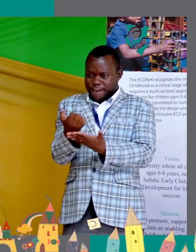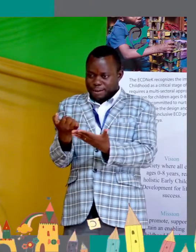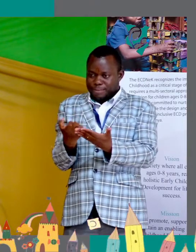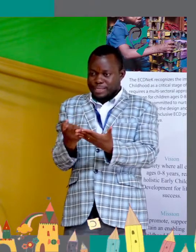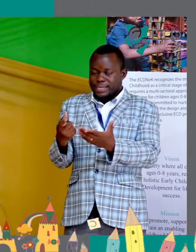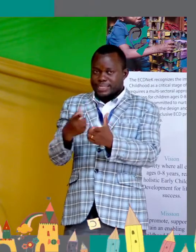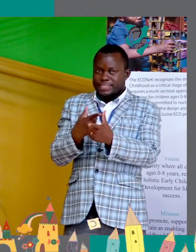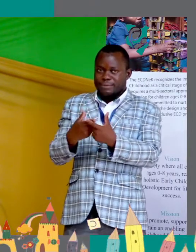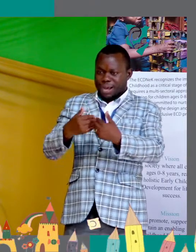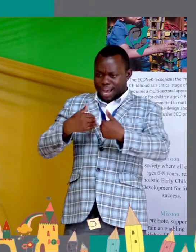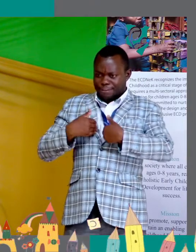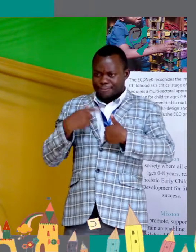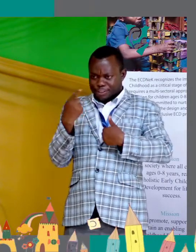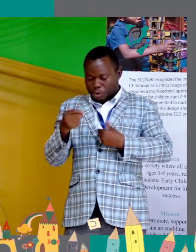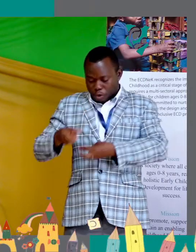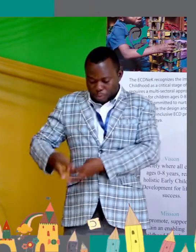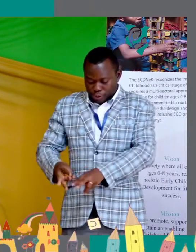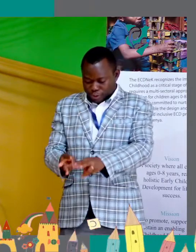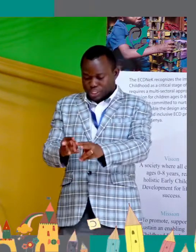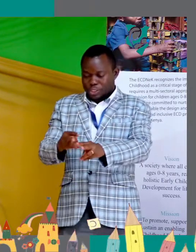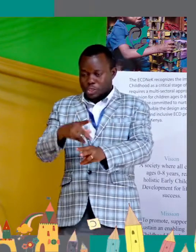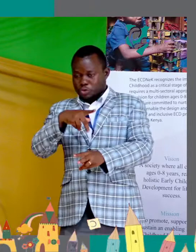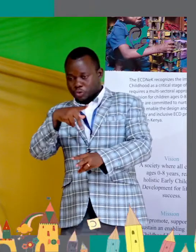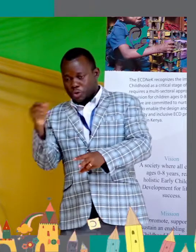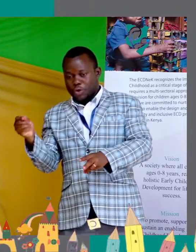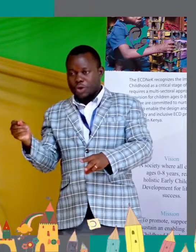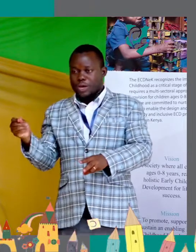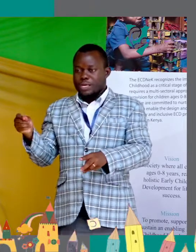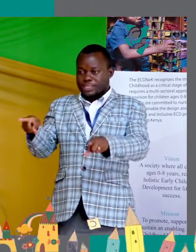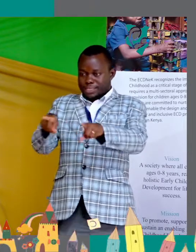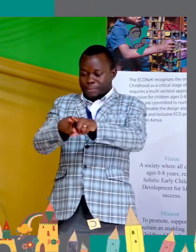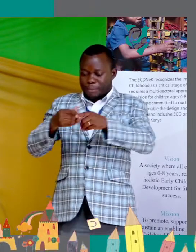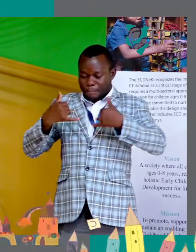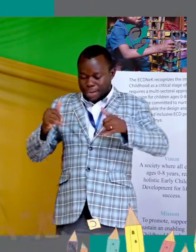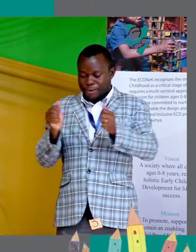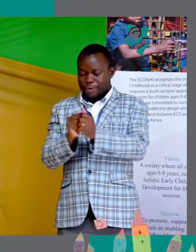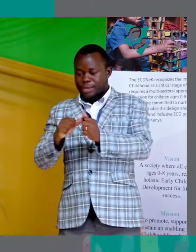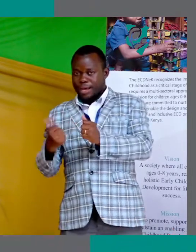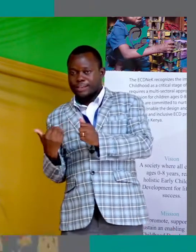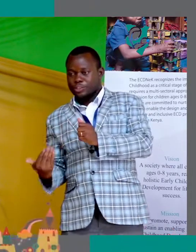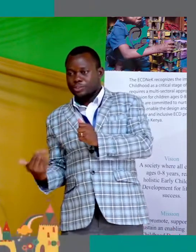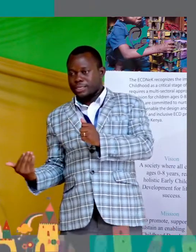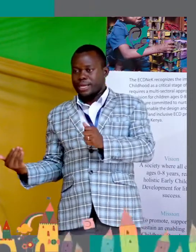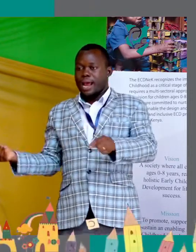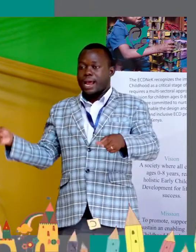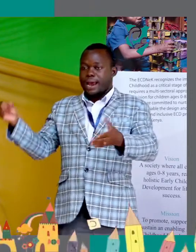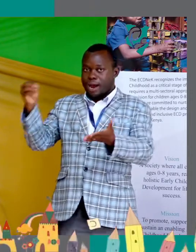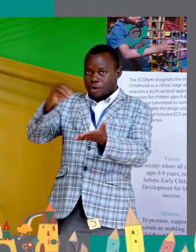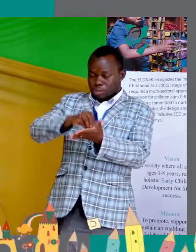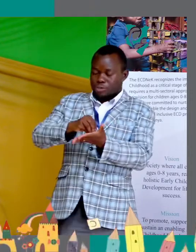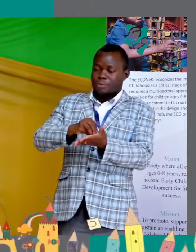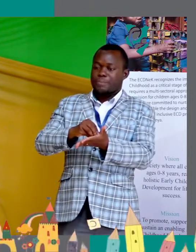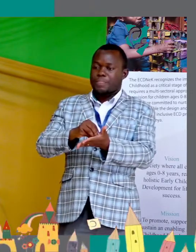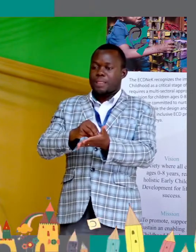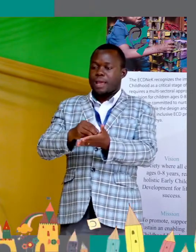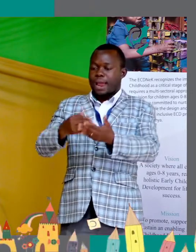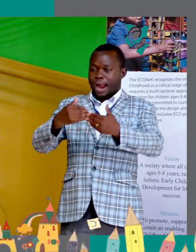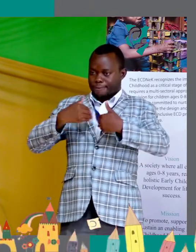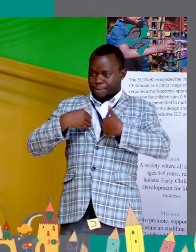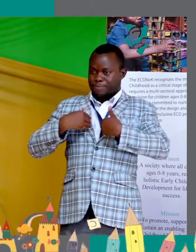opportunities to go out and interact with other children. And within those environments, they had the risk of